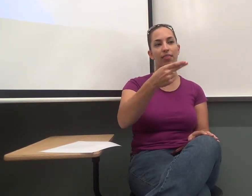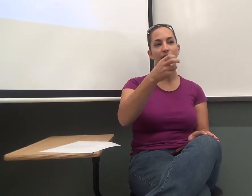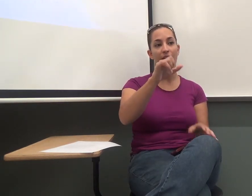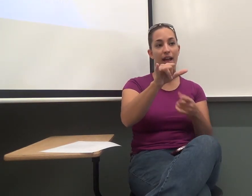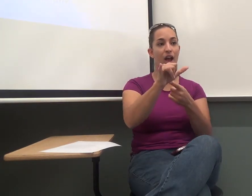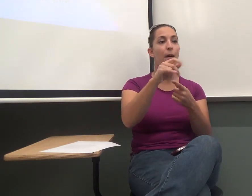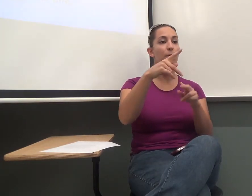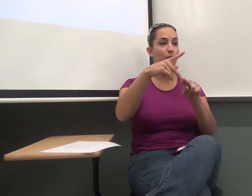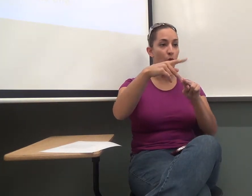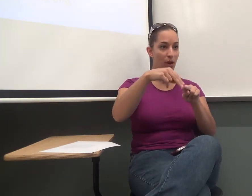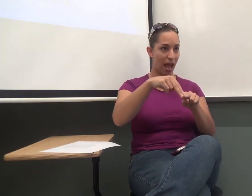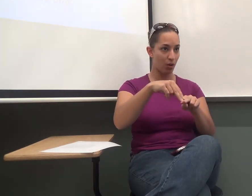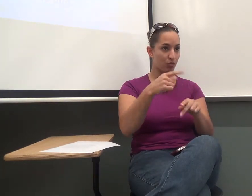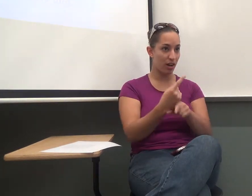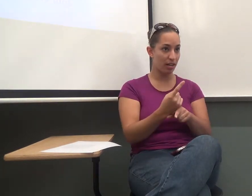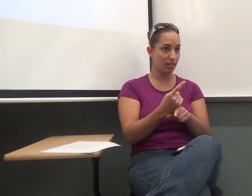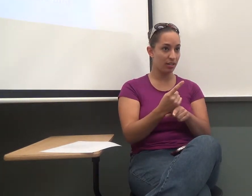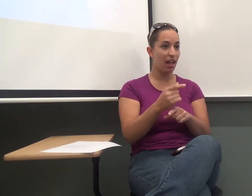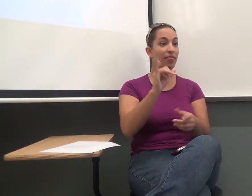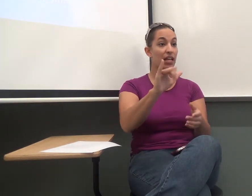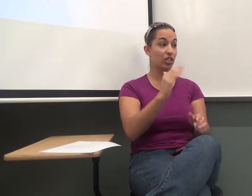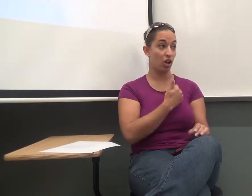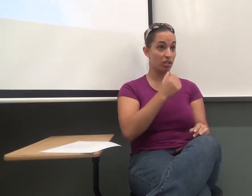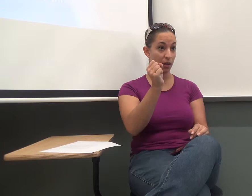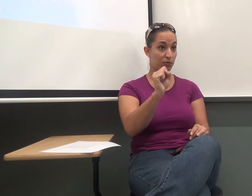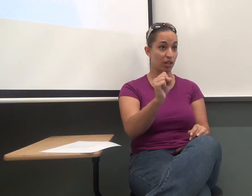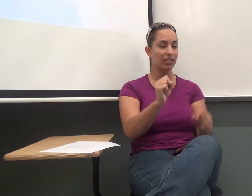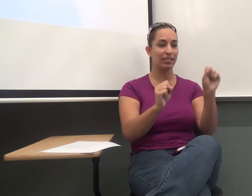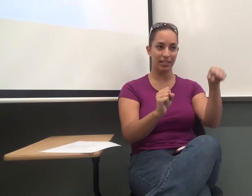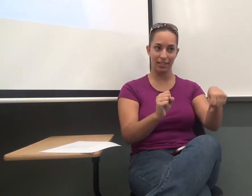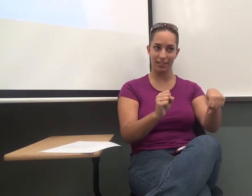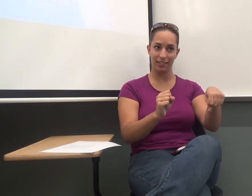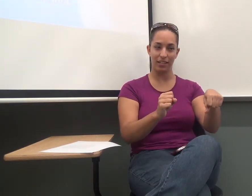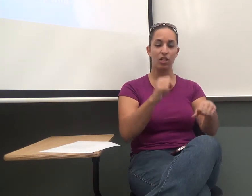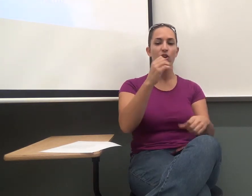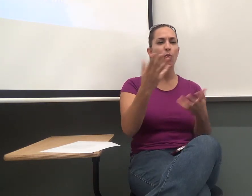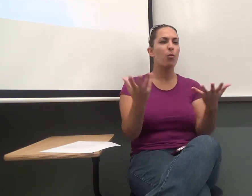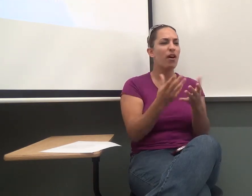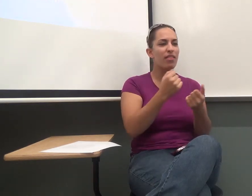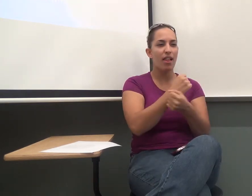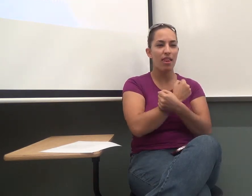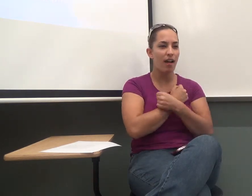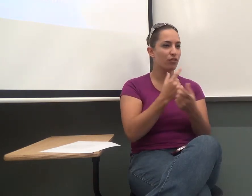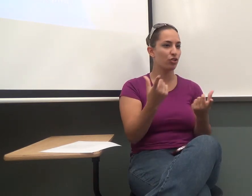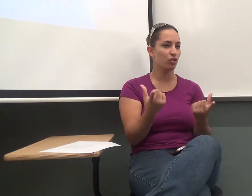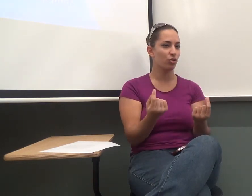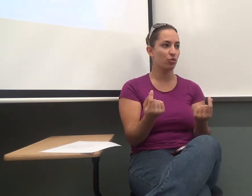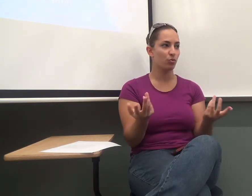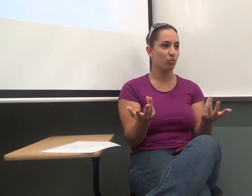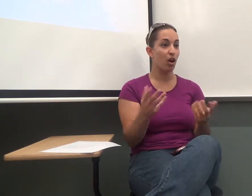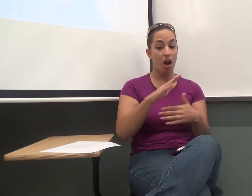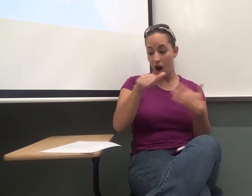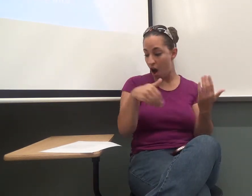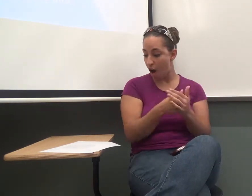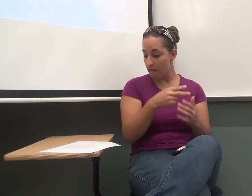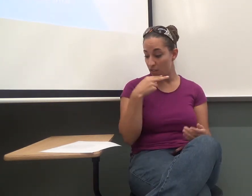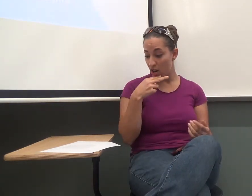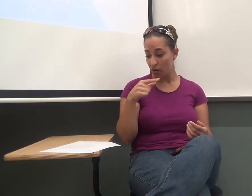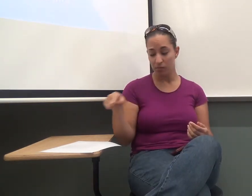our subject in this sentence? Yes. What do they love to do? Are these all verbs?